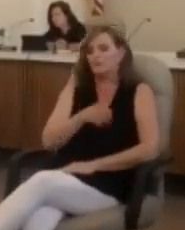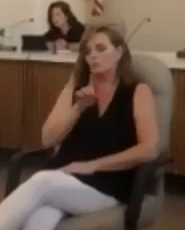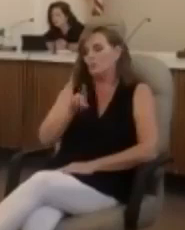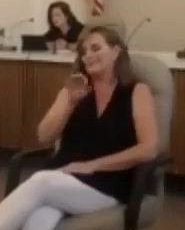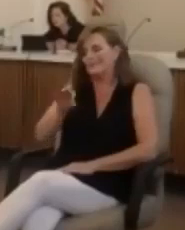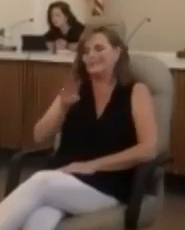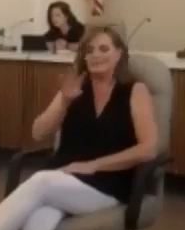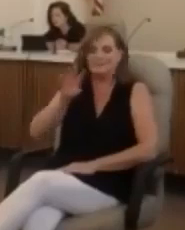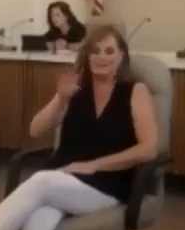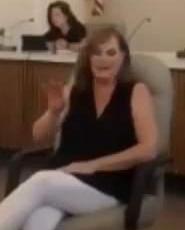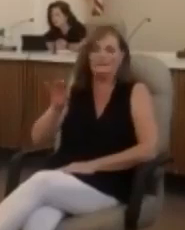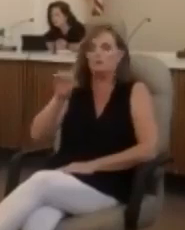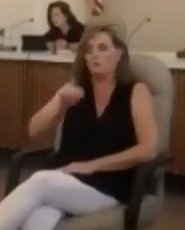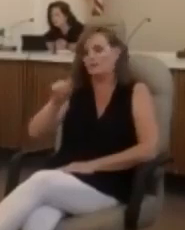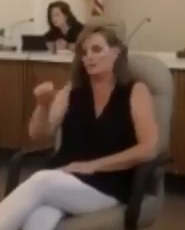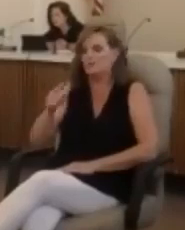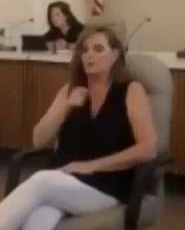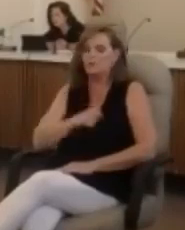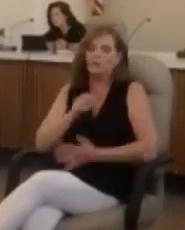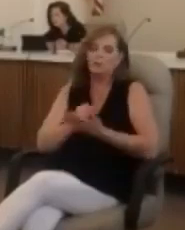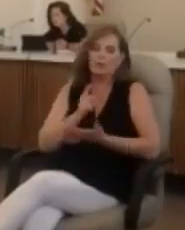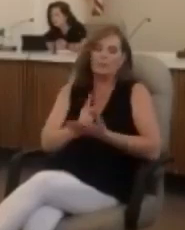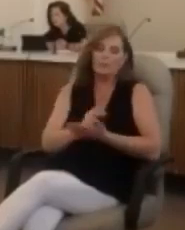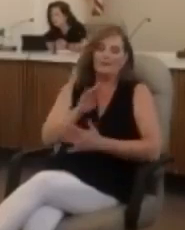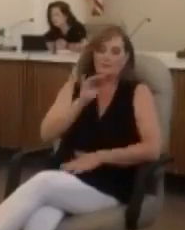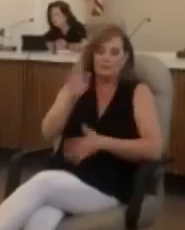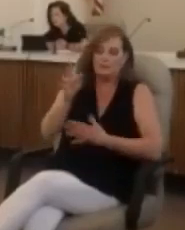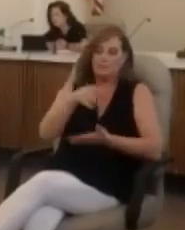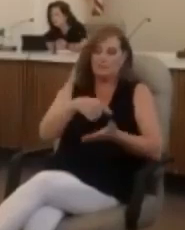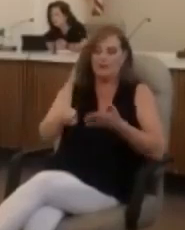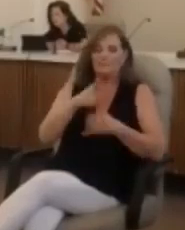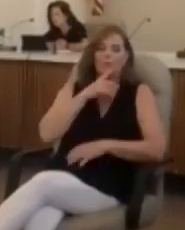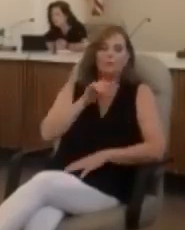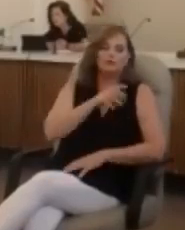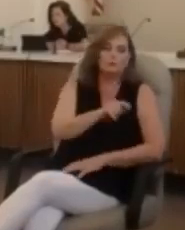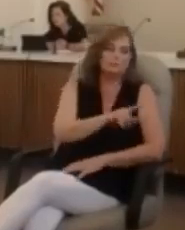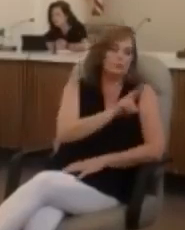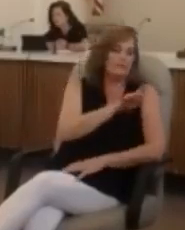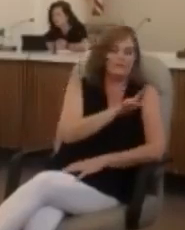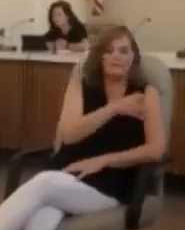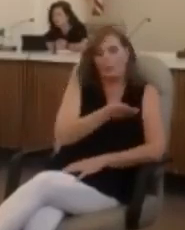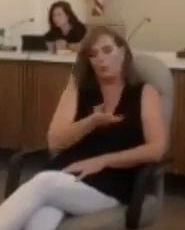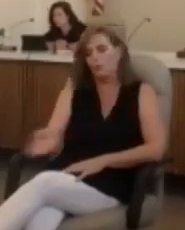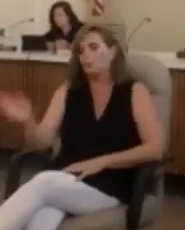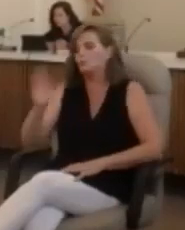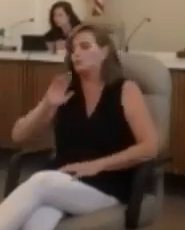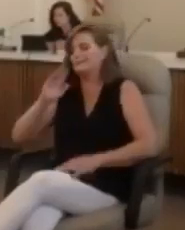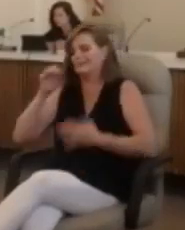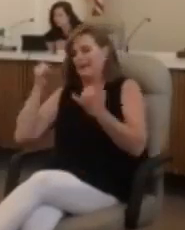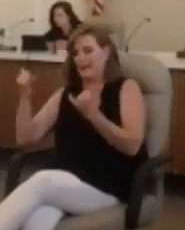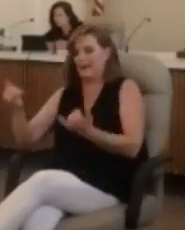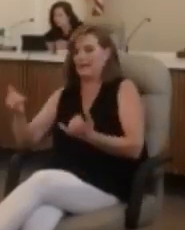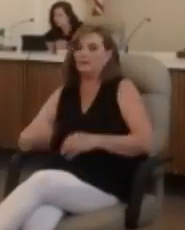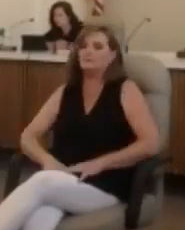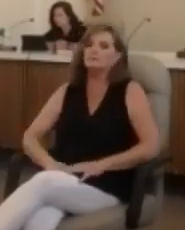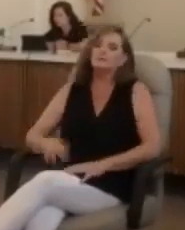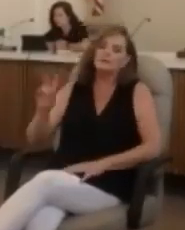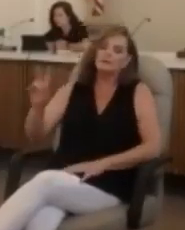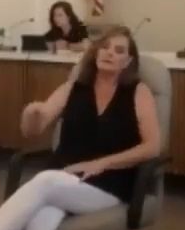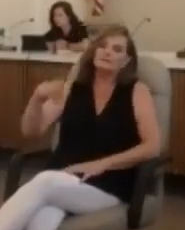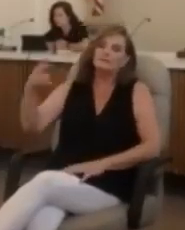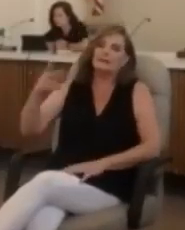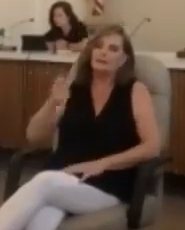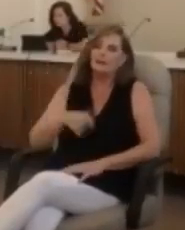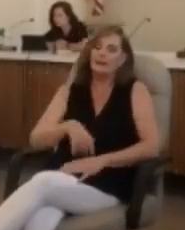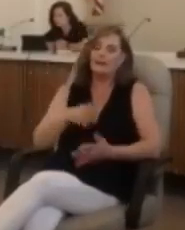15-169, 2020 to authorize bills payable for June 25th, 2020 through today. Second, and thank